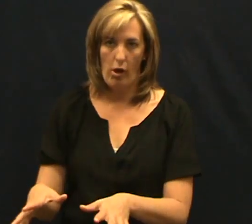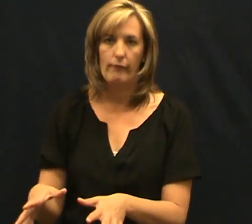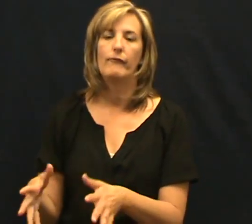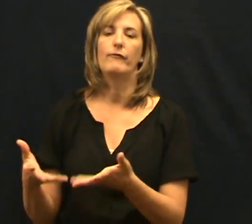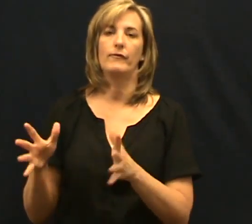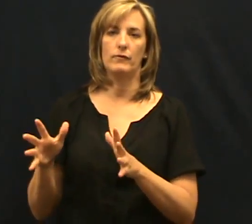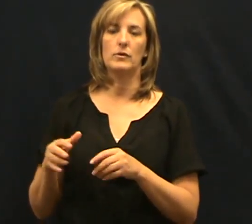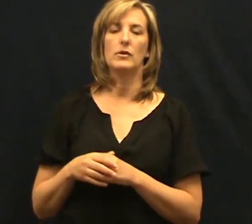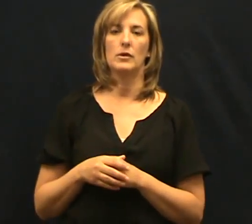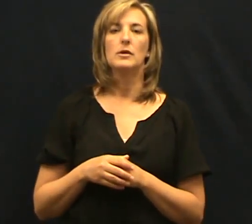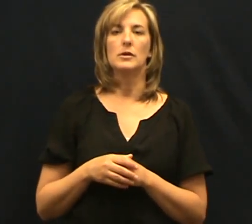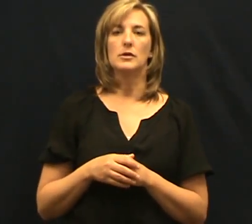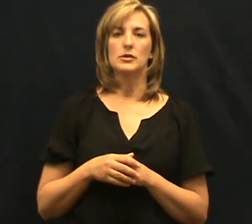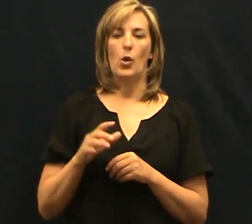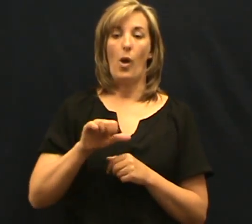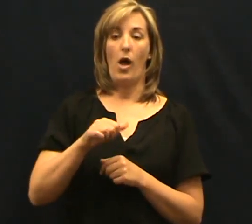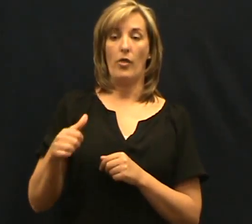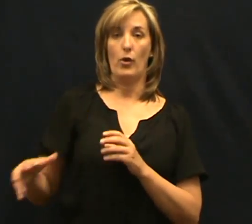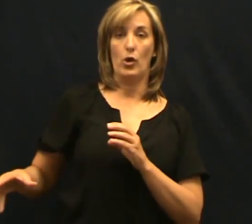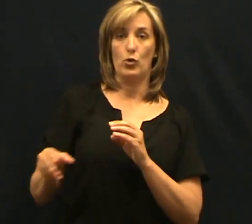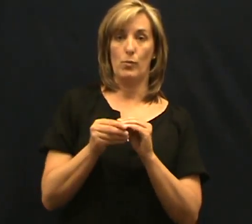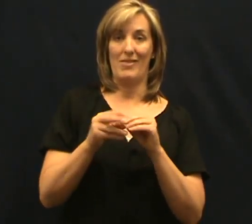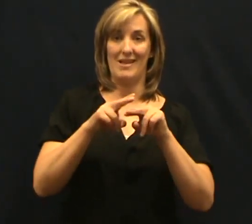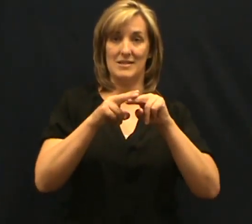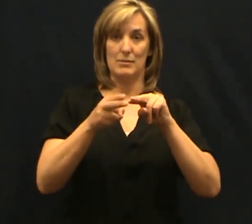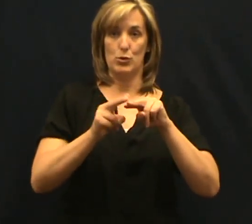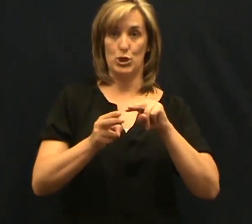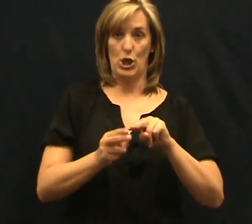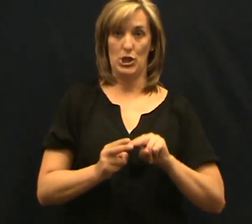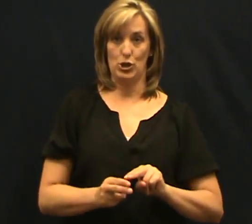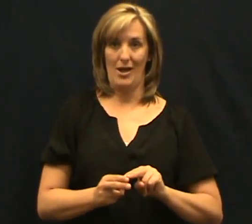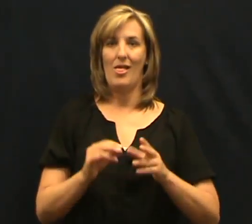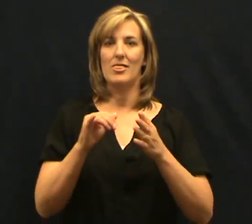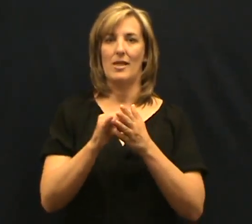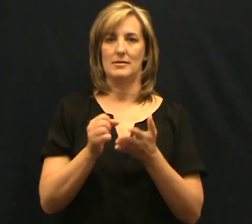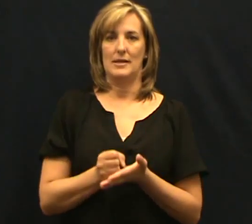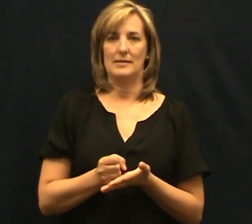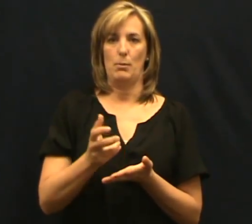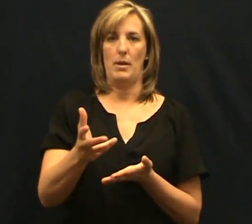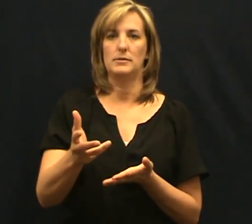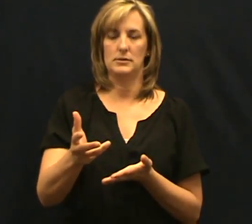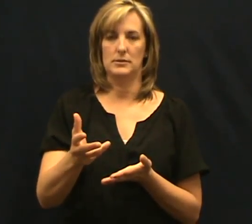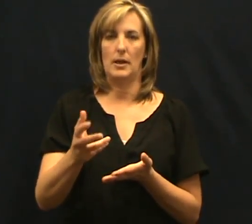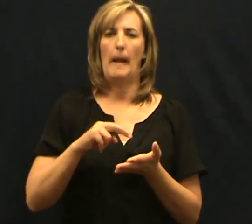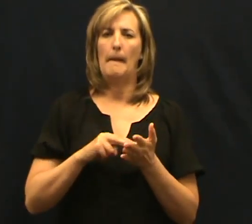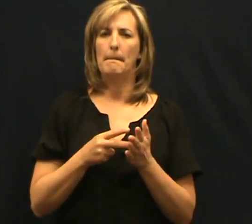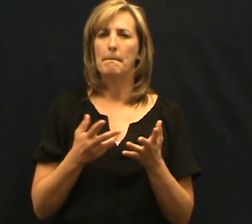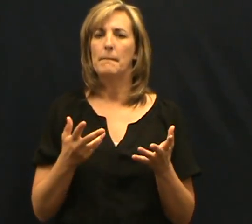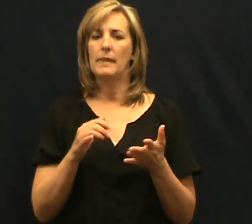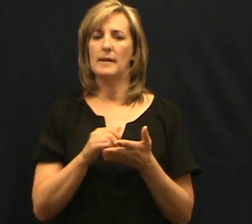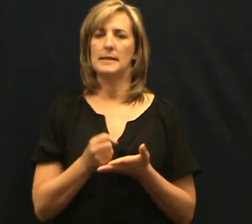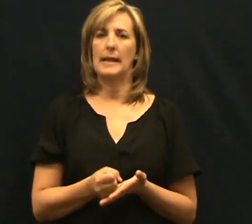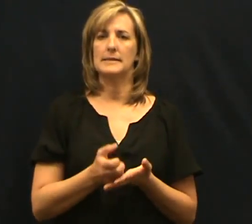associated with accumulated depreciation is depreciation expense, which is an expense account as well.